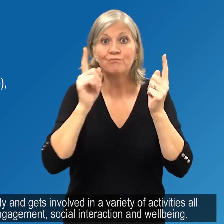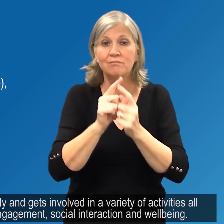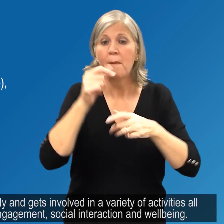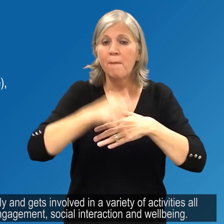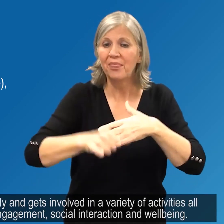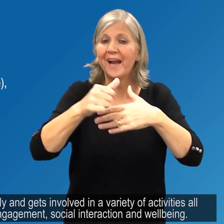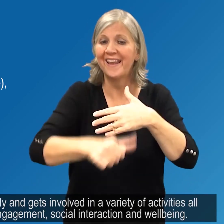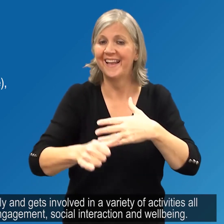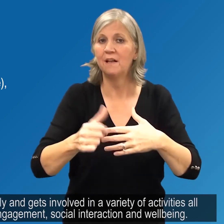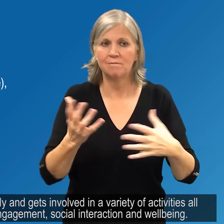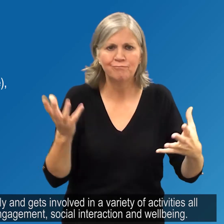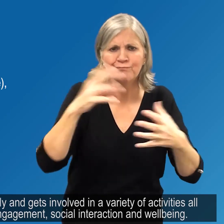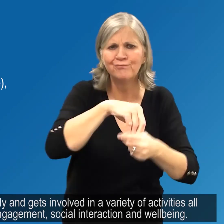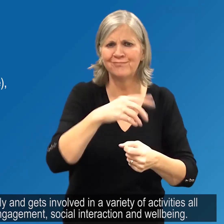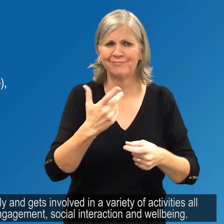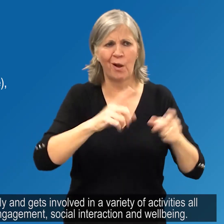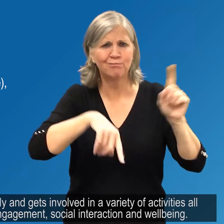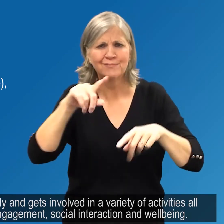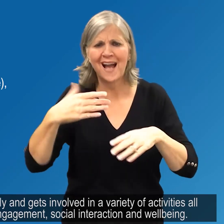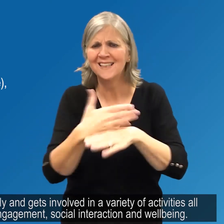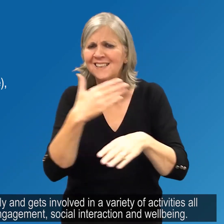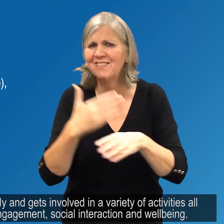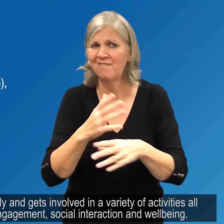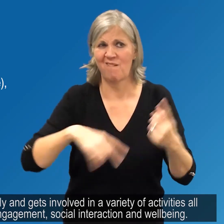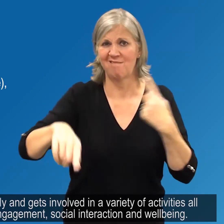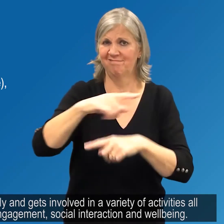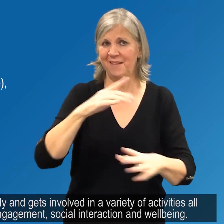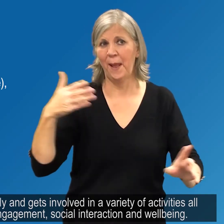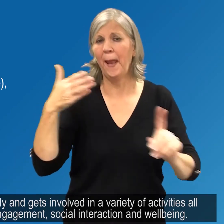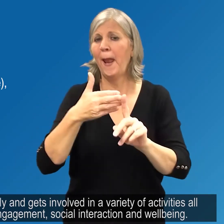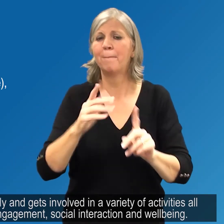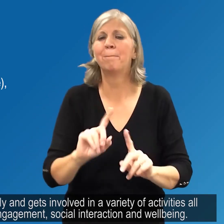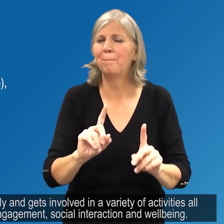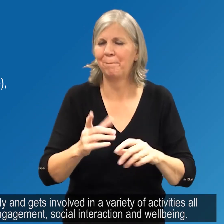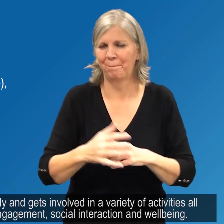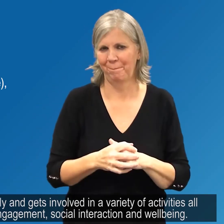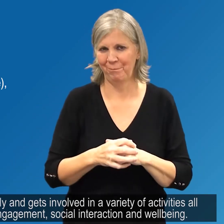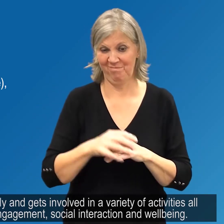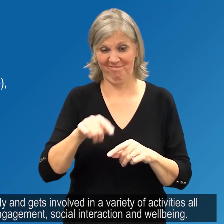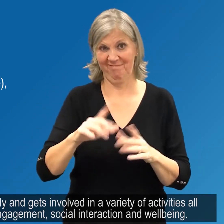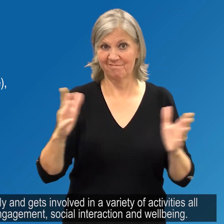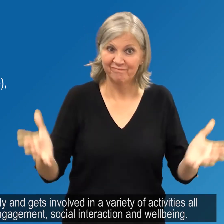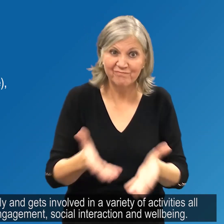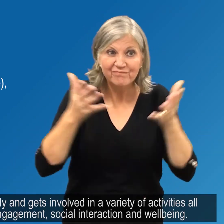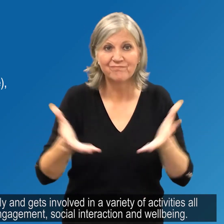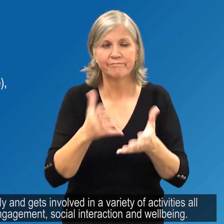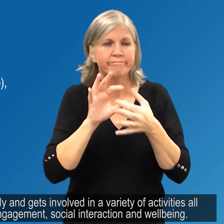and gets involved in a variety of activities, all aimed at promoting engagement, social interaction and well-being.